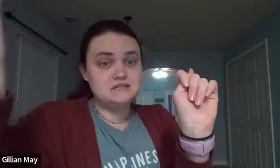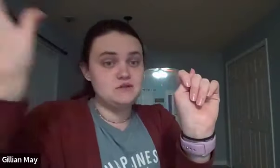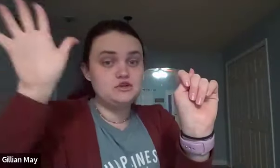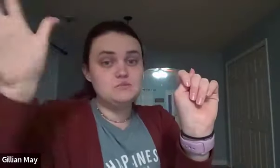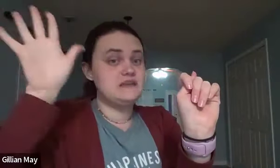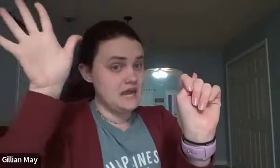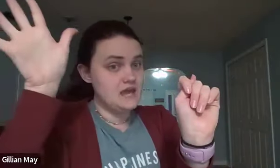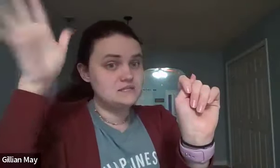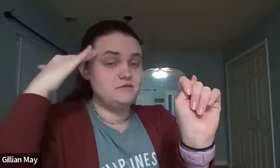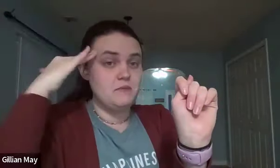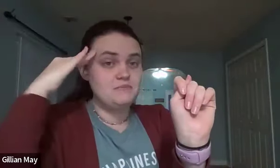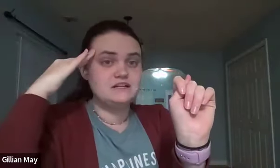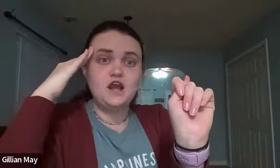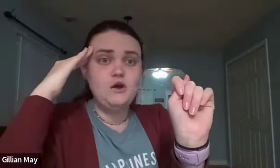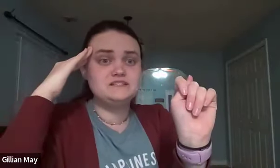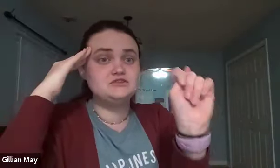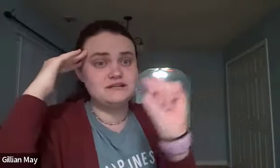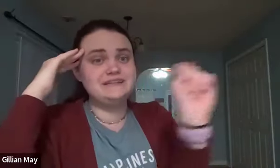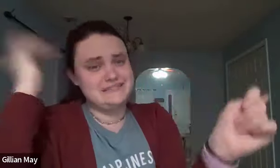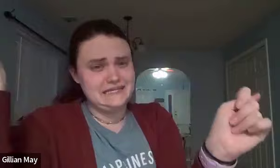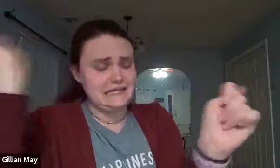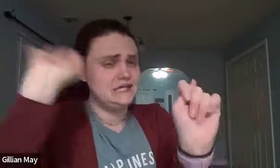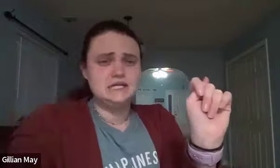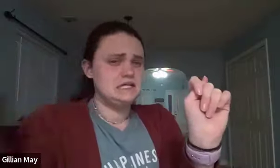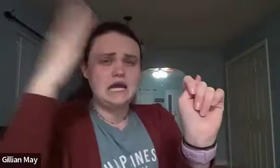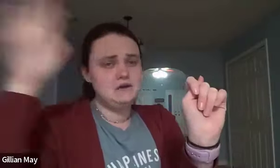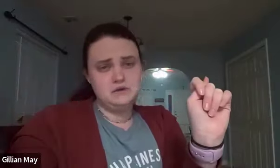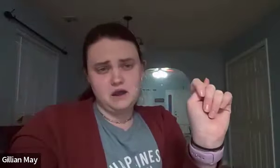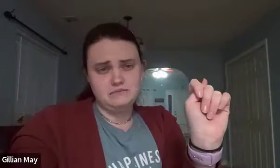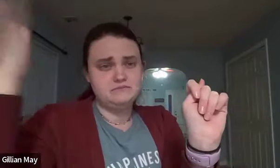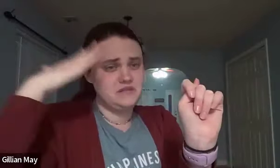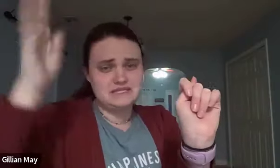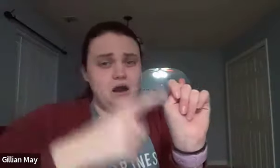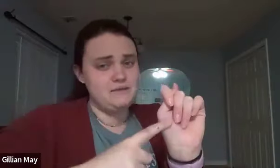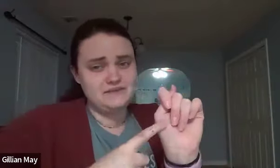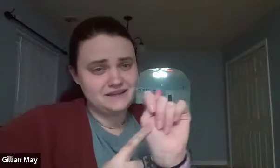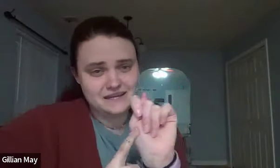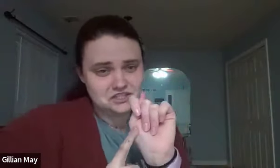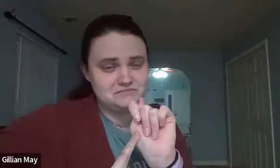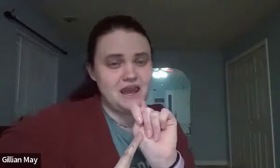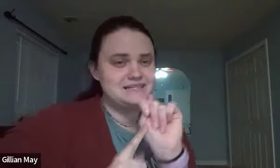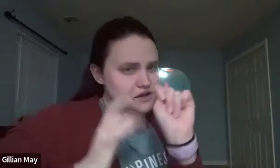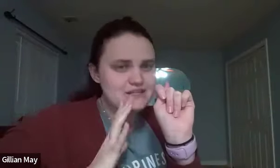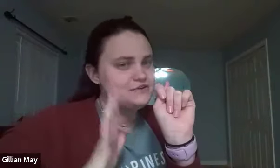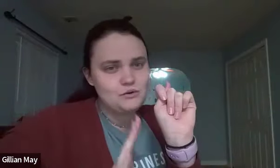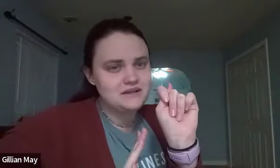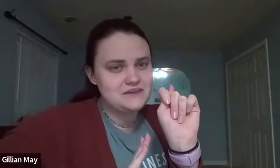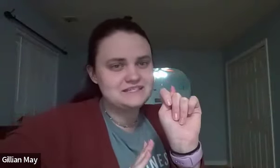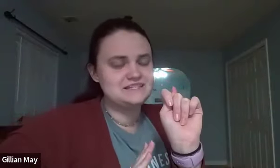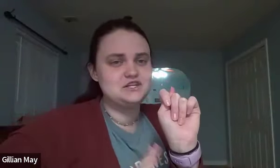It looks more like an X, but for my brain, it's like, oh, it's a crooked T. I don't know why, but that's how I make that connection. I tell these little quirky things because then you